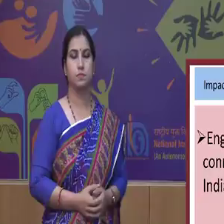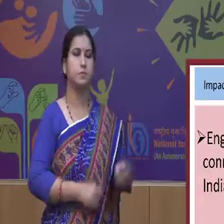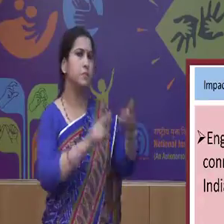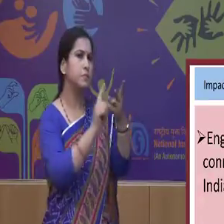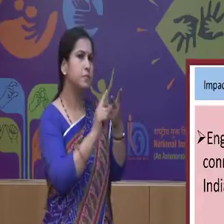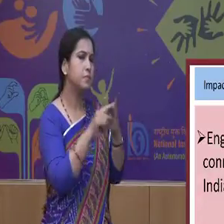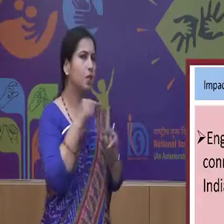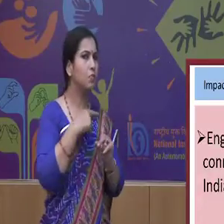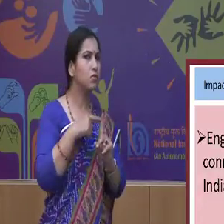Second positive effect was